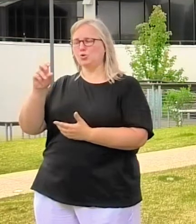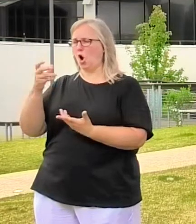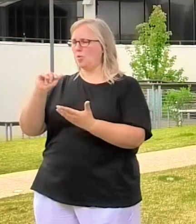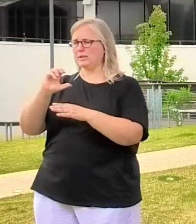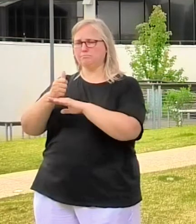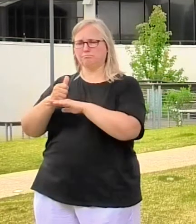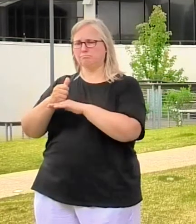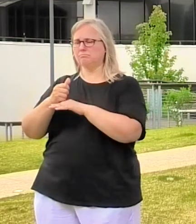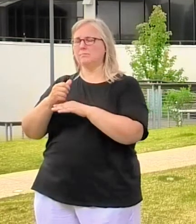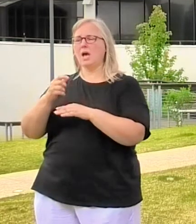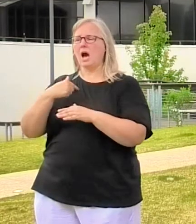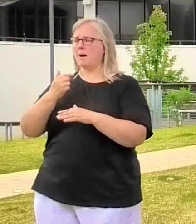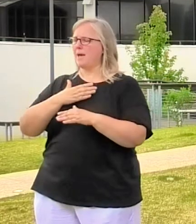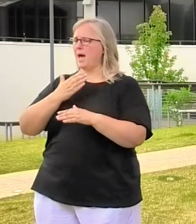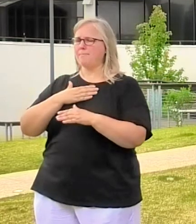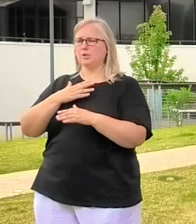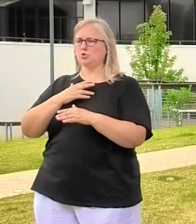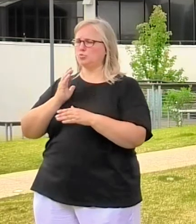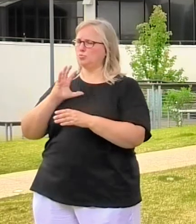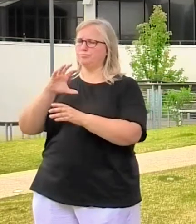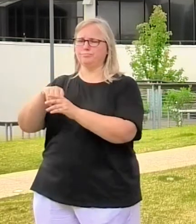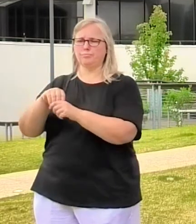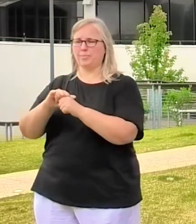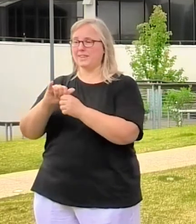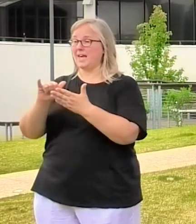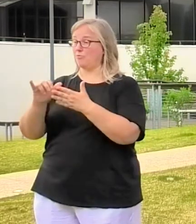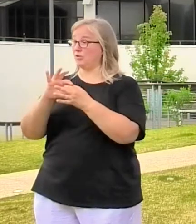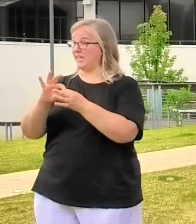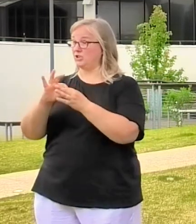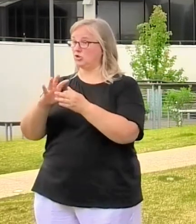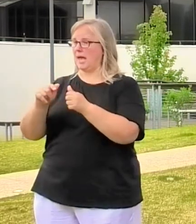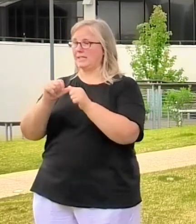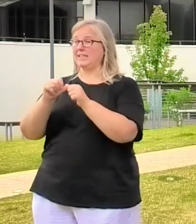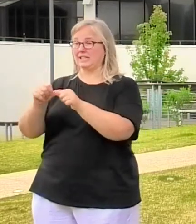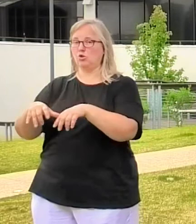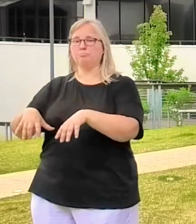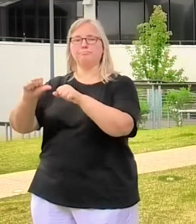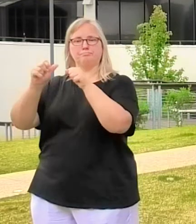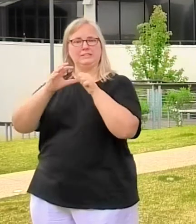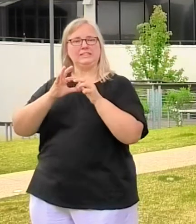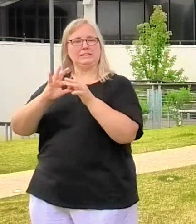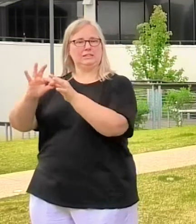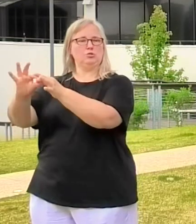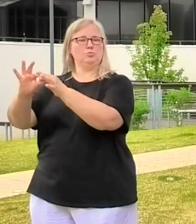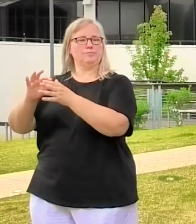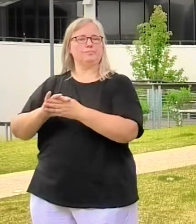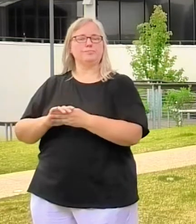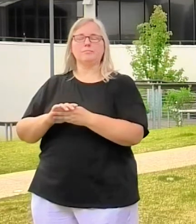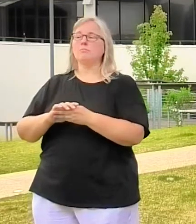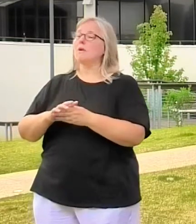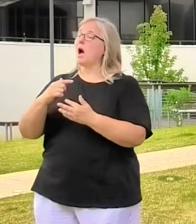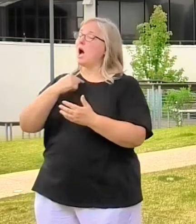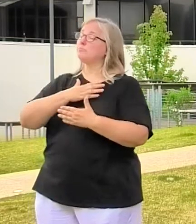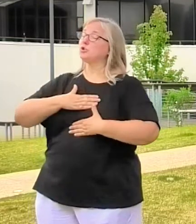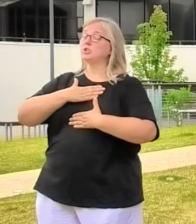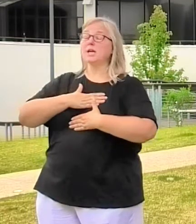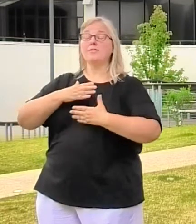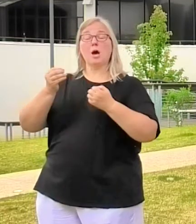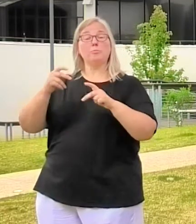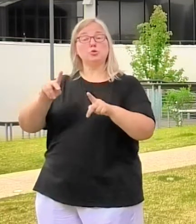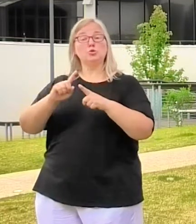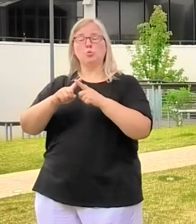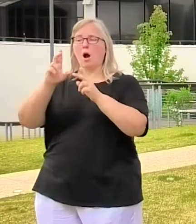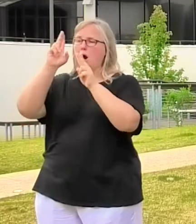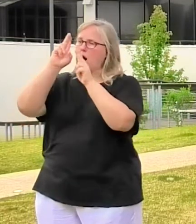than pleased to come into that relationship and continue it. I appreciate the opportunity to